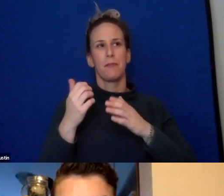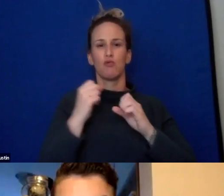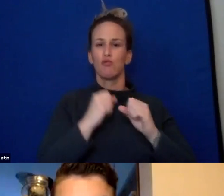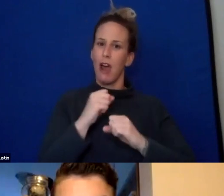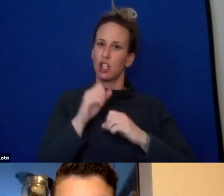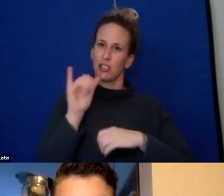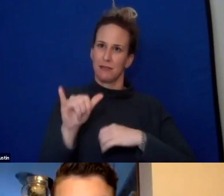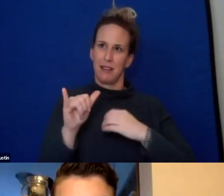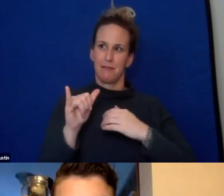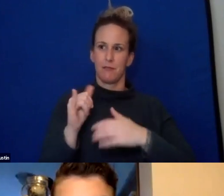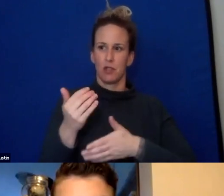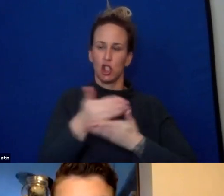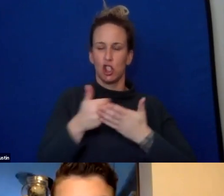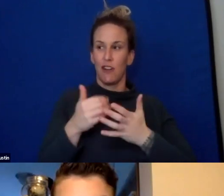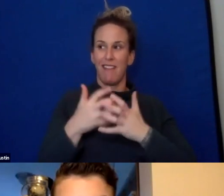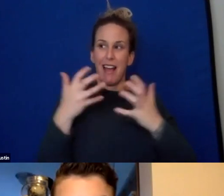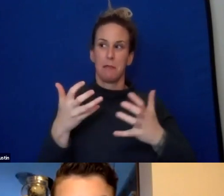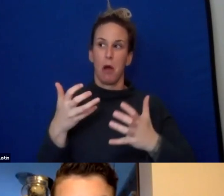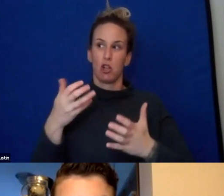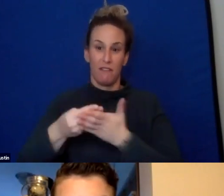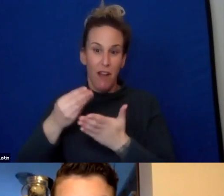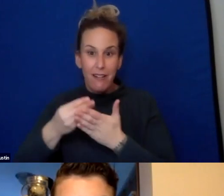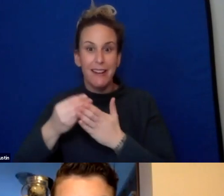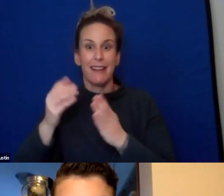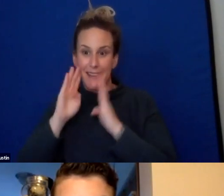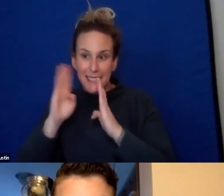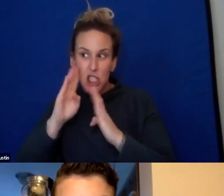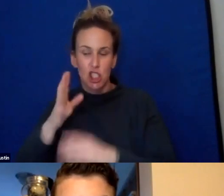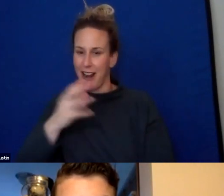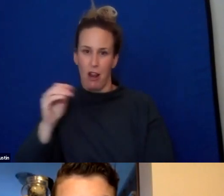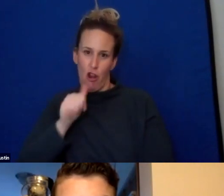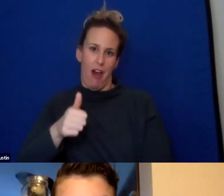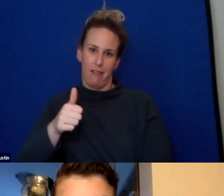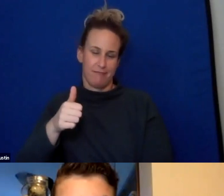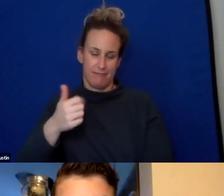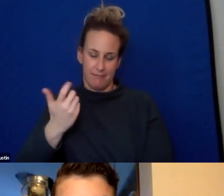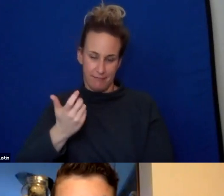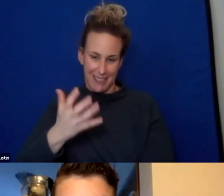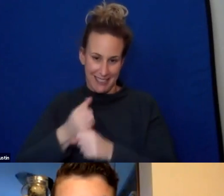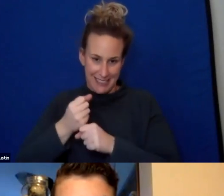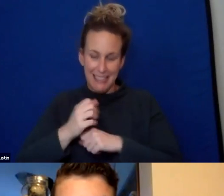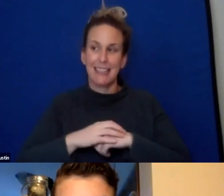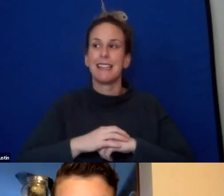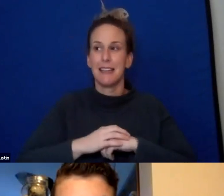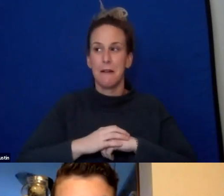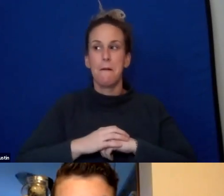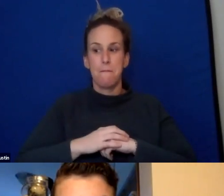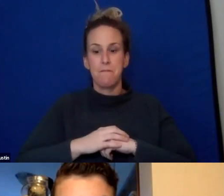probably deserve as much funding and attention and aren't getting aren't getting them um and